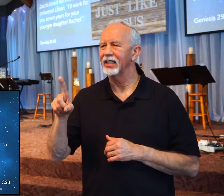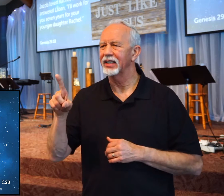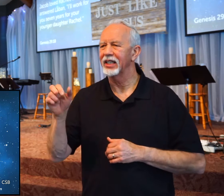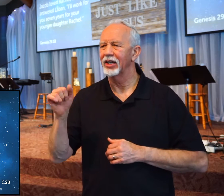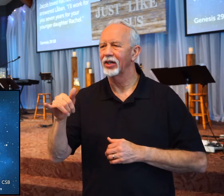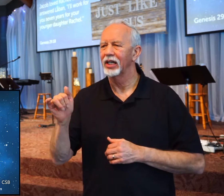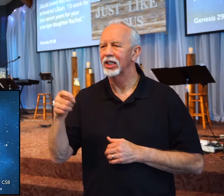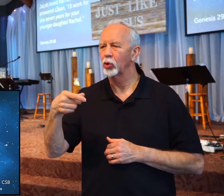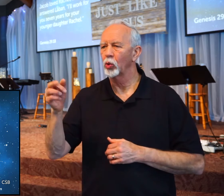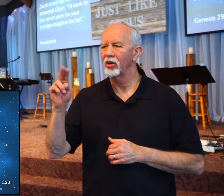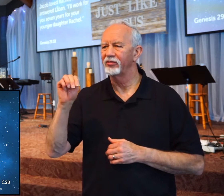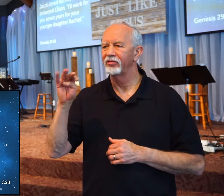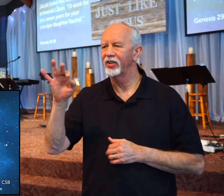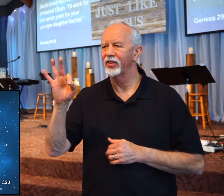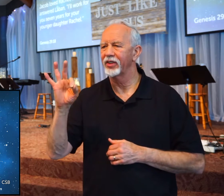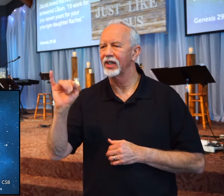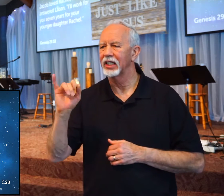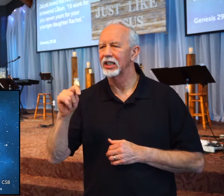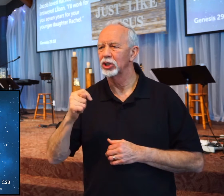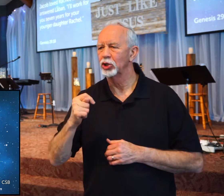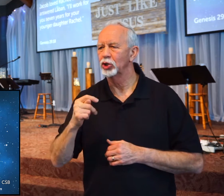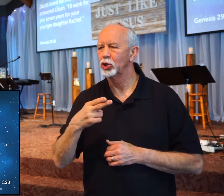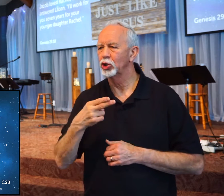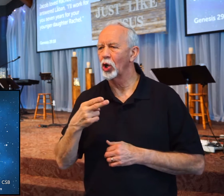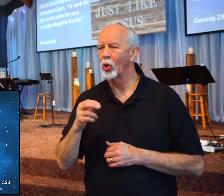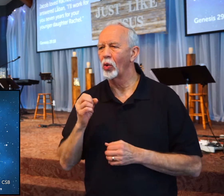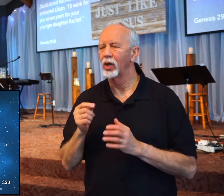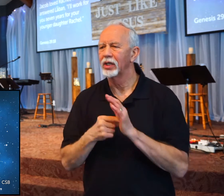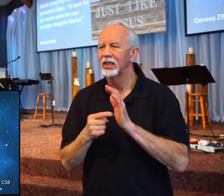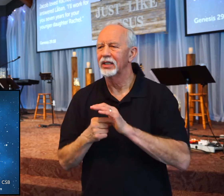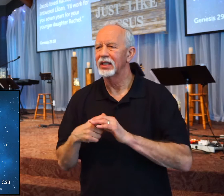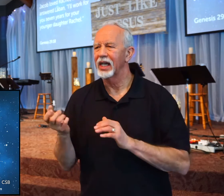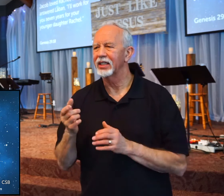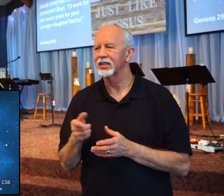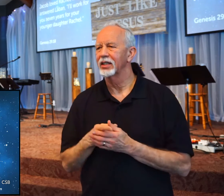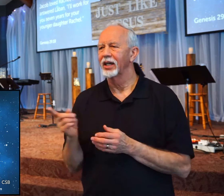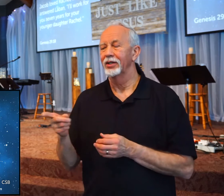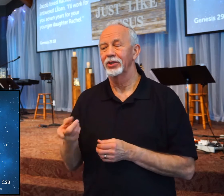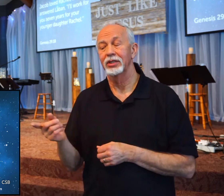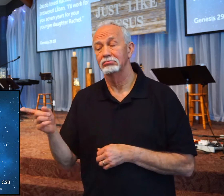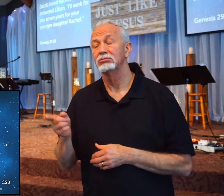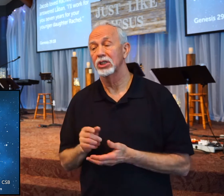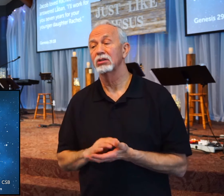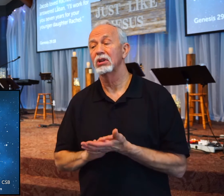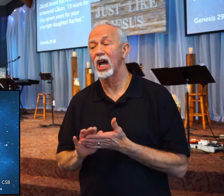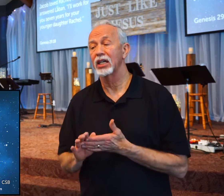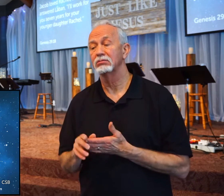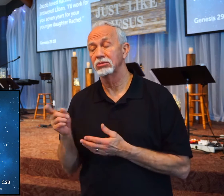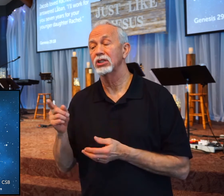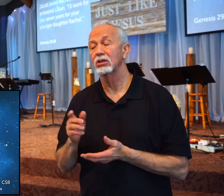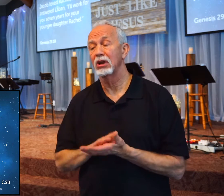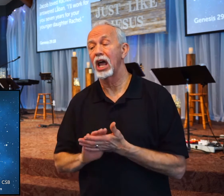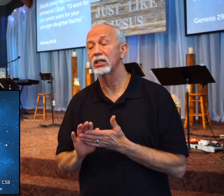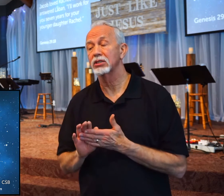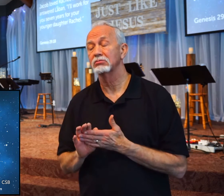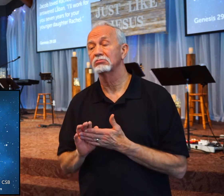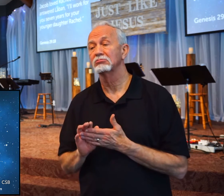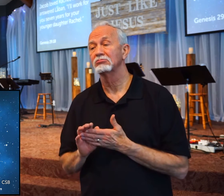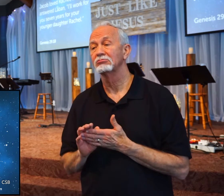asked Andy and Barney if she was pretty, they'd say, "She's so nice. She's so nice."